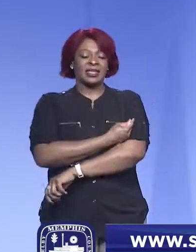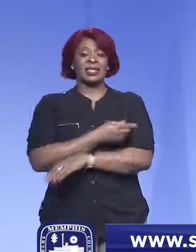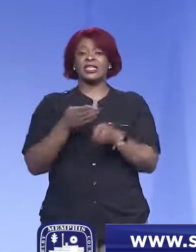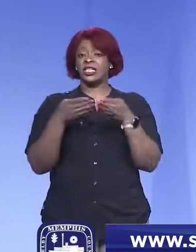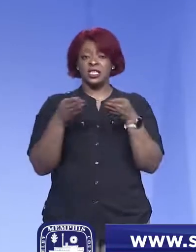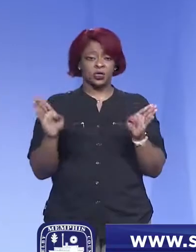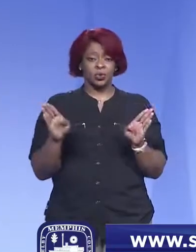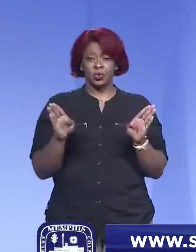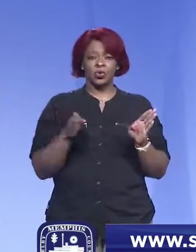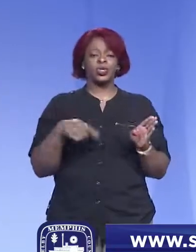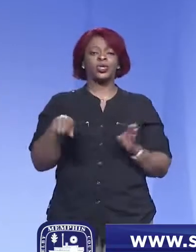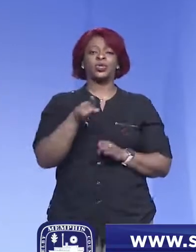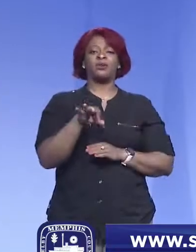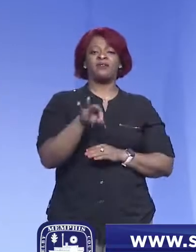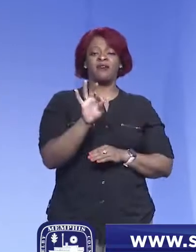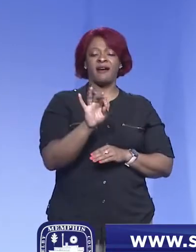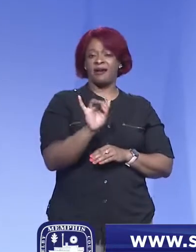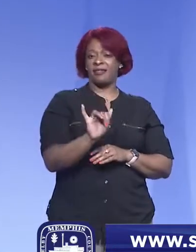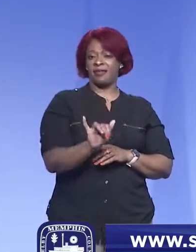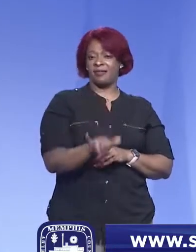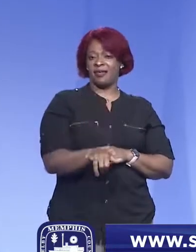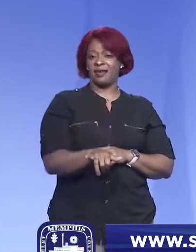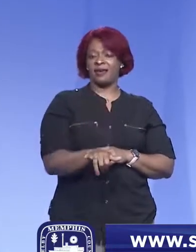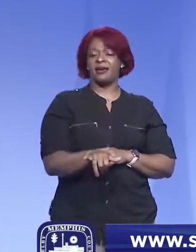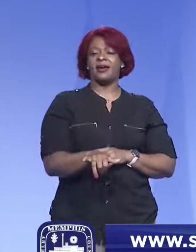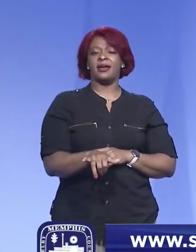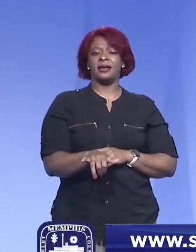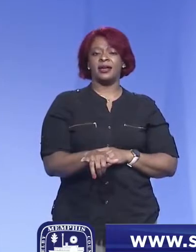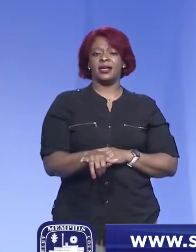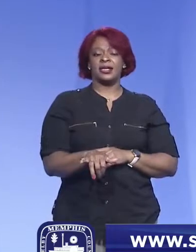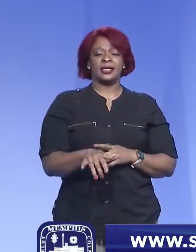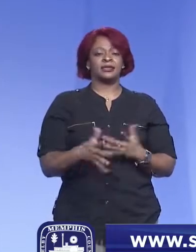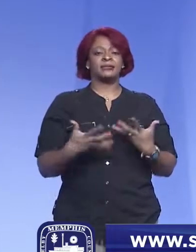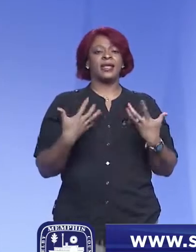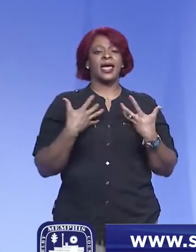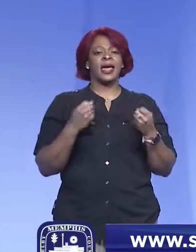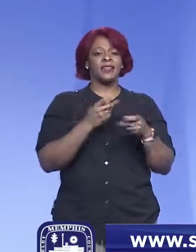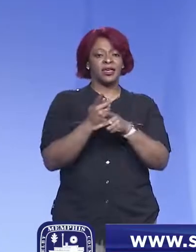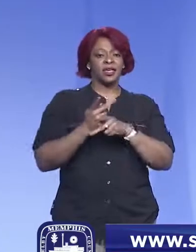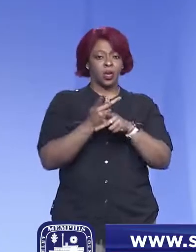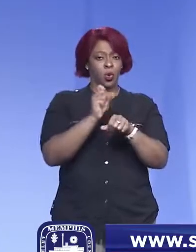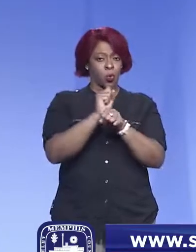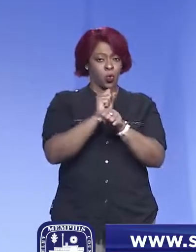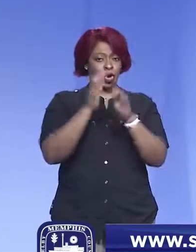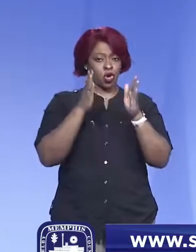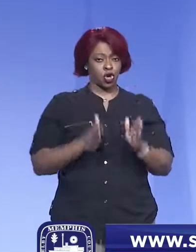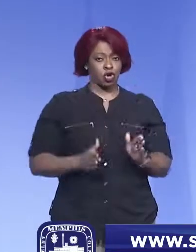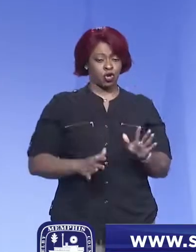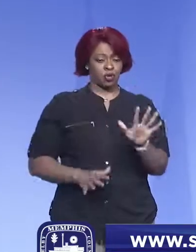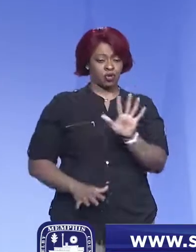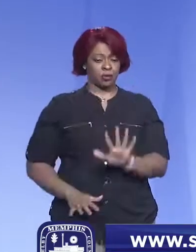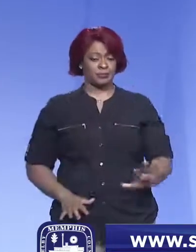general, you would find that in the healthcare workers,